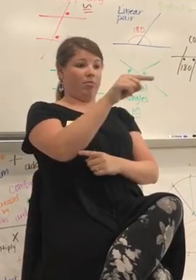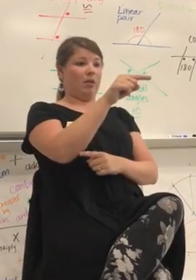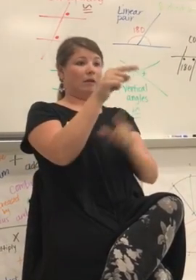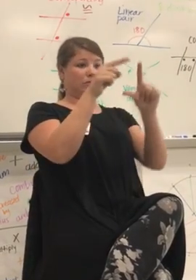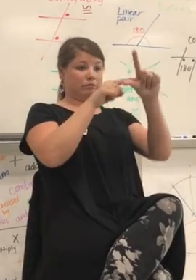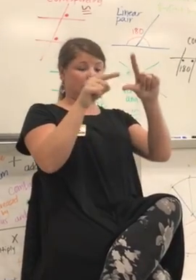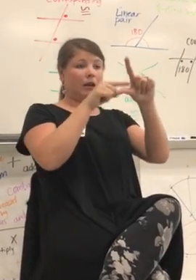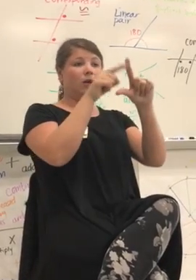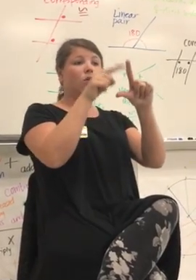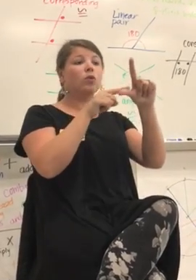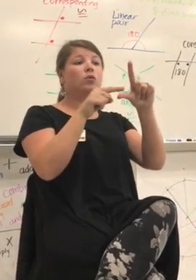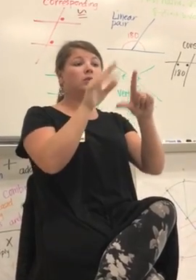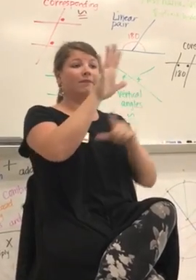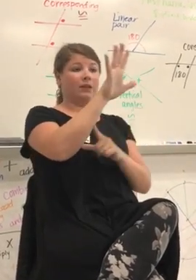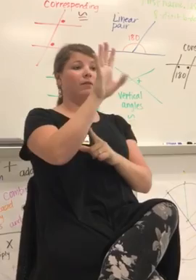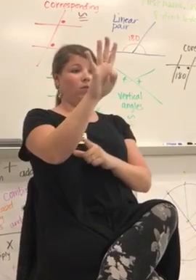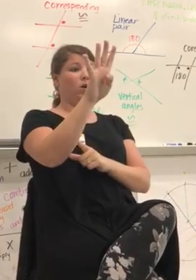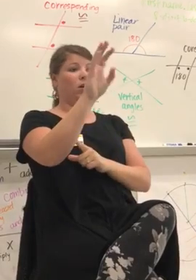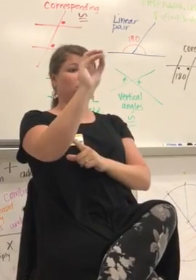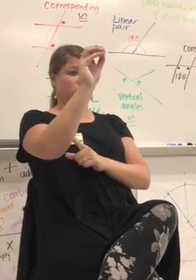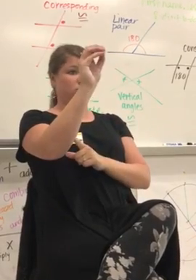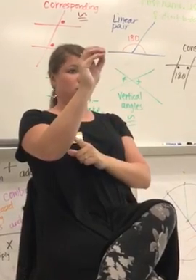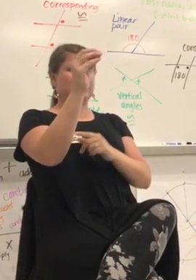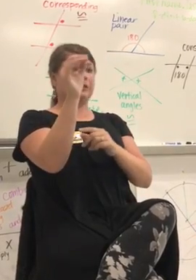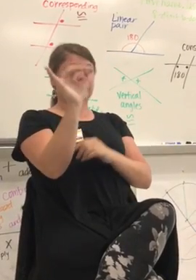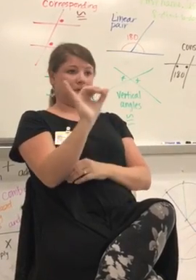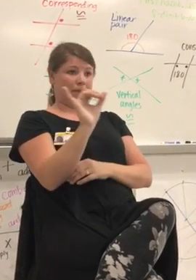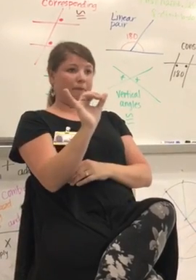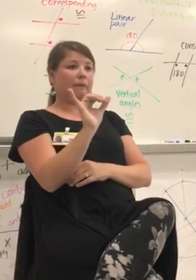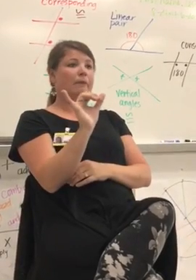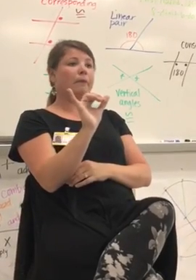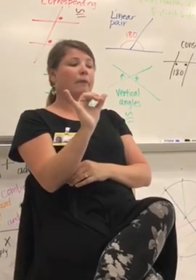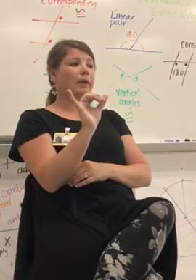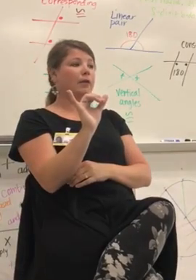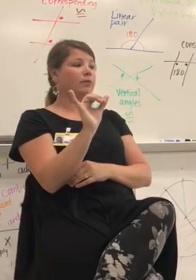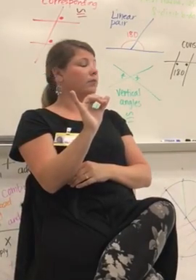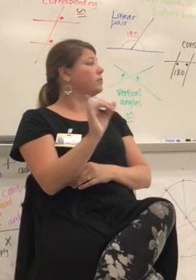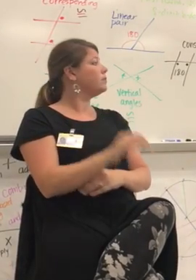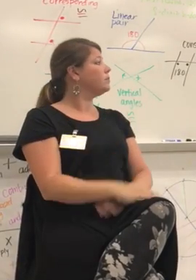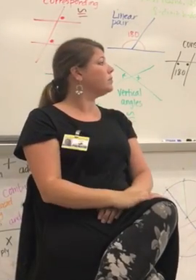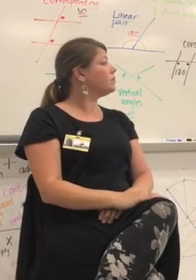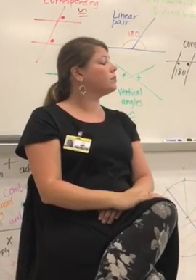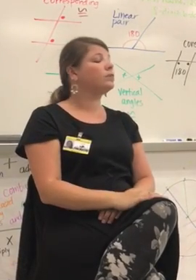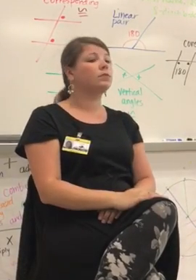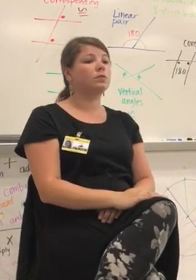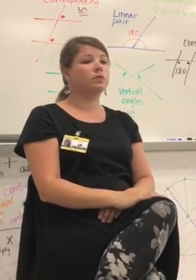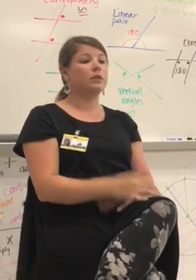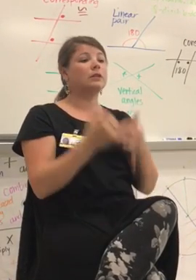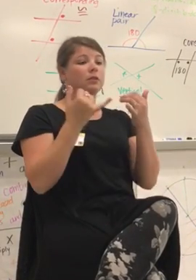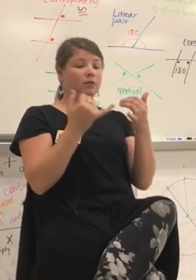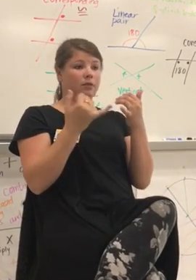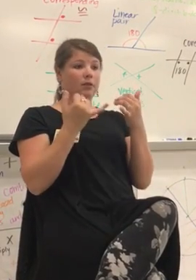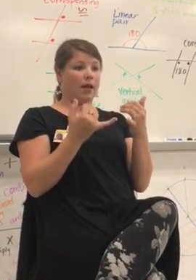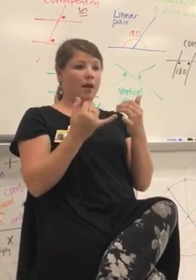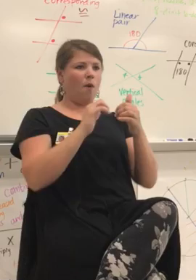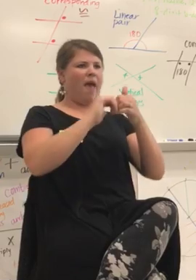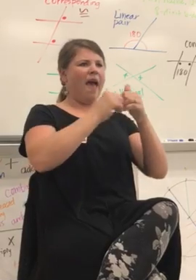understand how we got that? Alternate interior angles are congruent. Now, how do we find angle number 1?